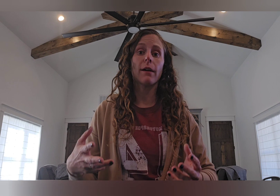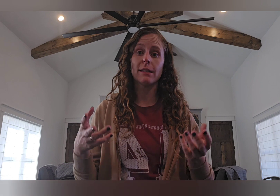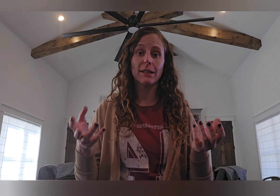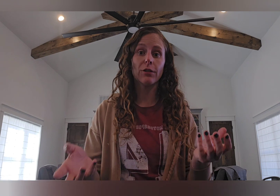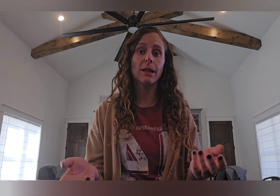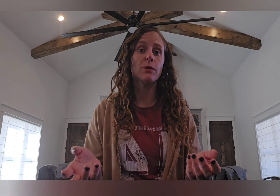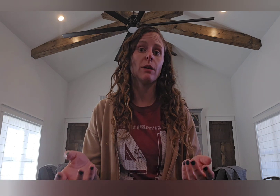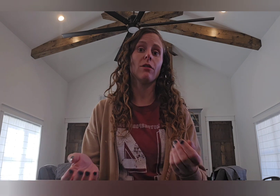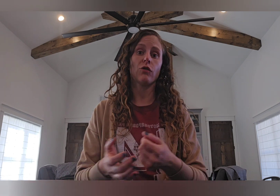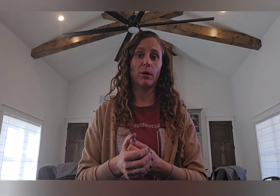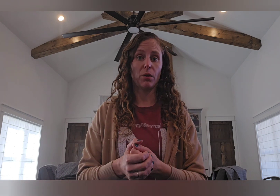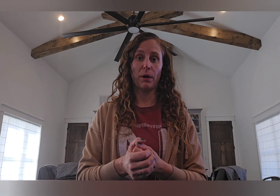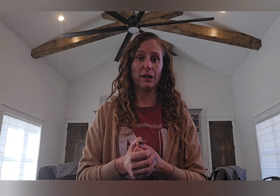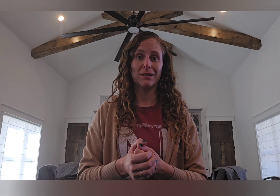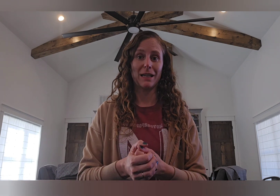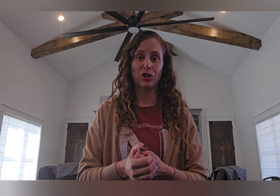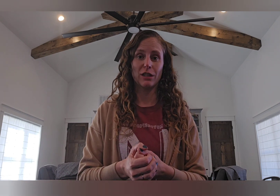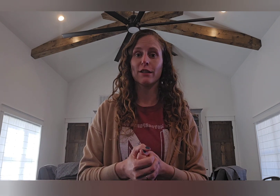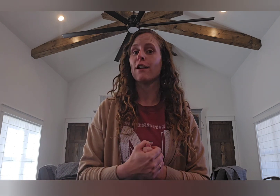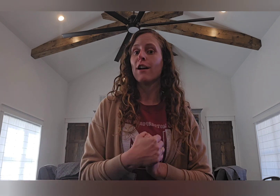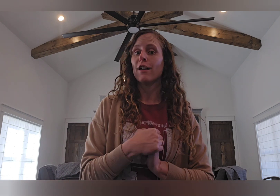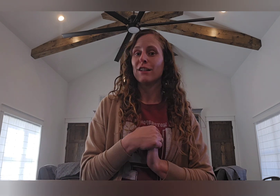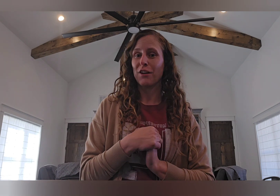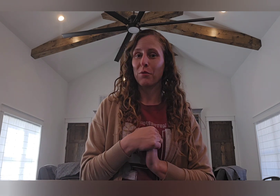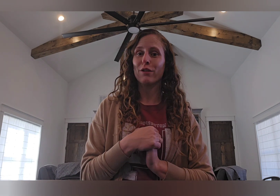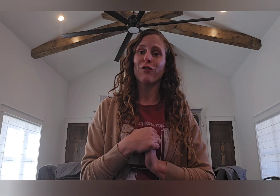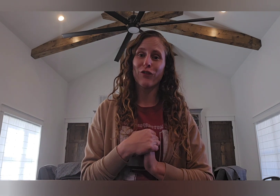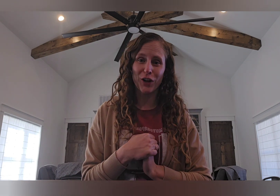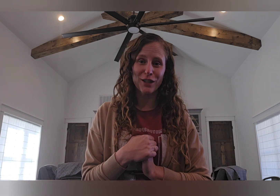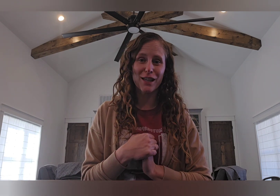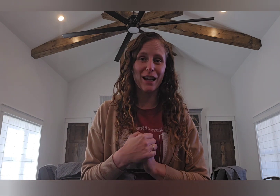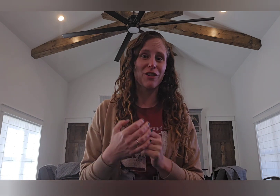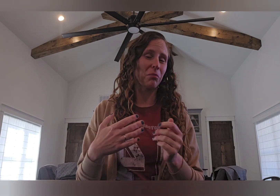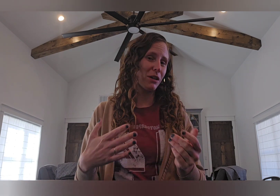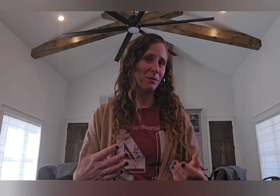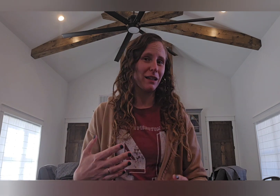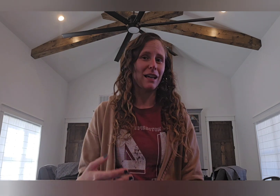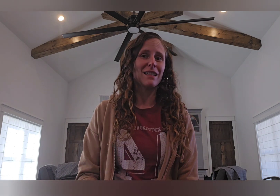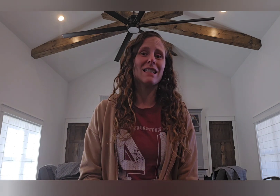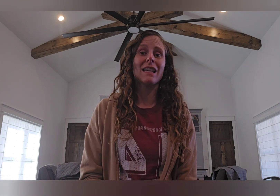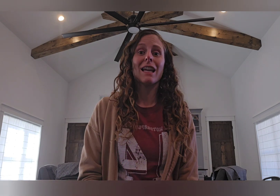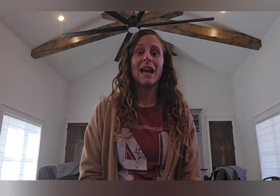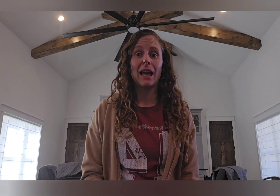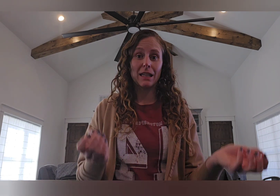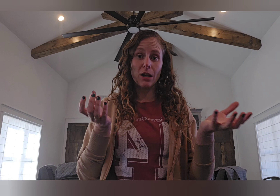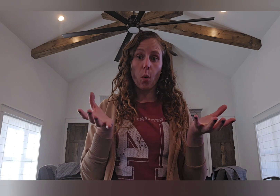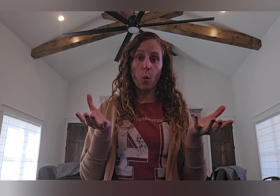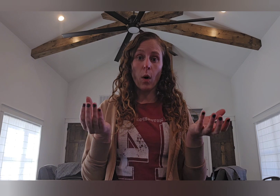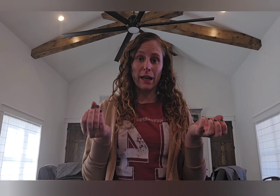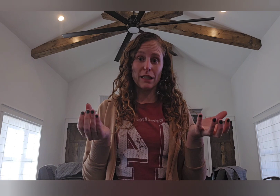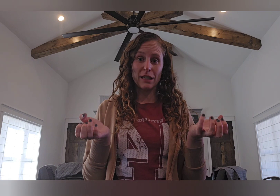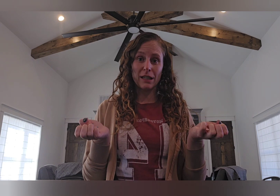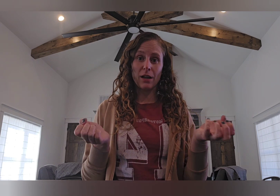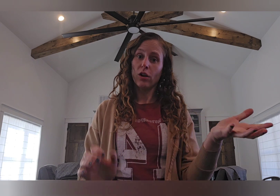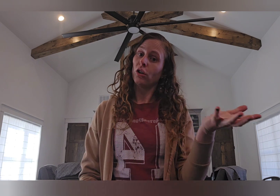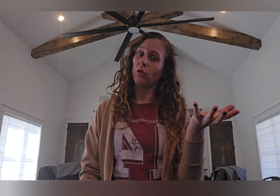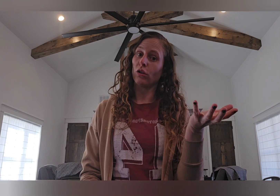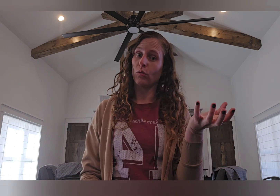and still keep doing those verbal approximations. So the first thing I normally use with kids is want. You can do